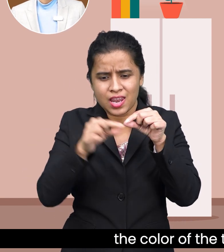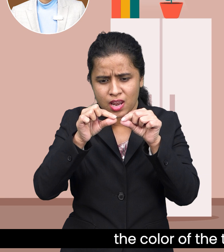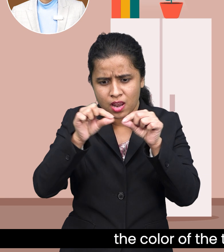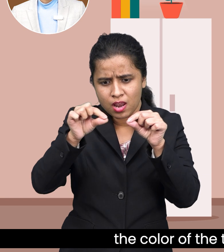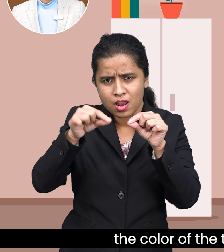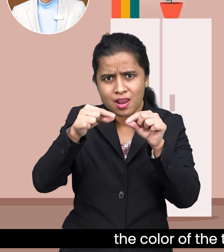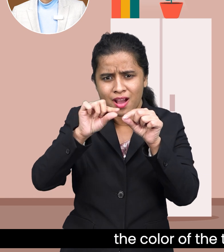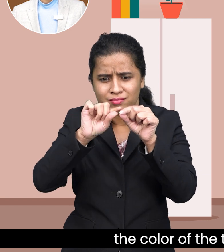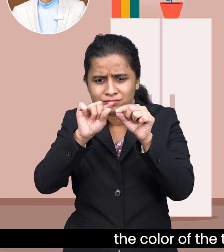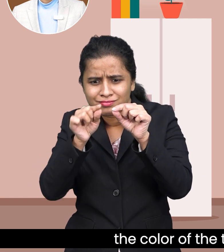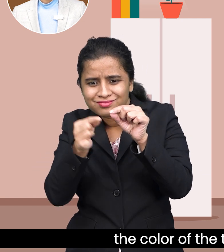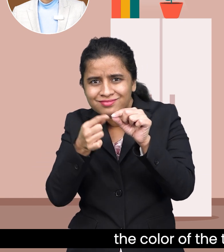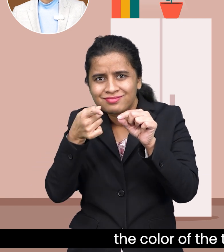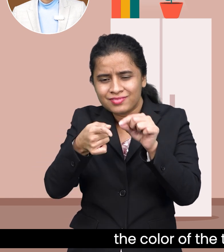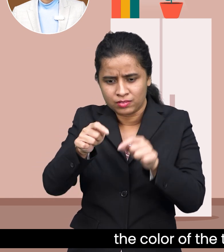red.